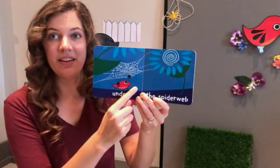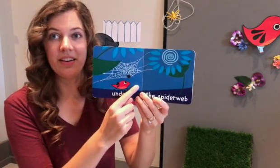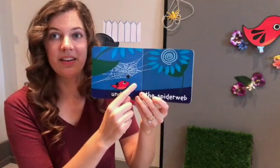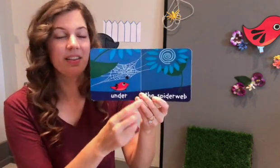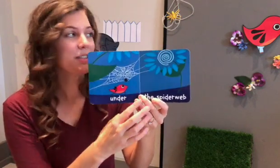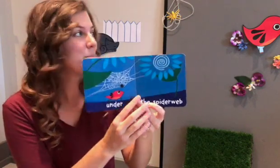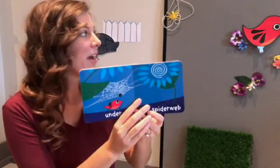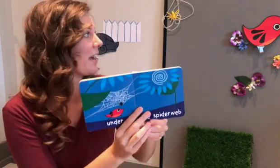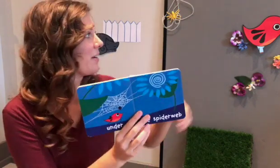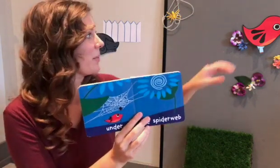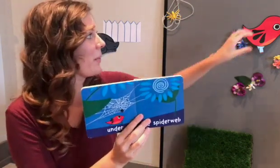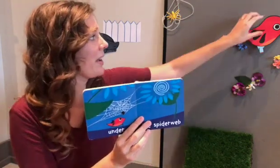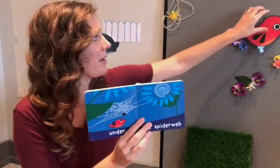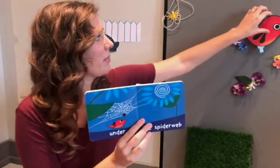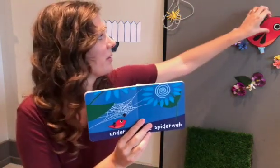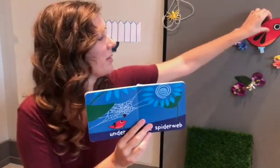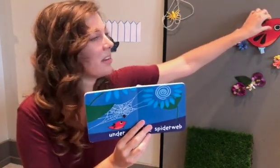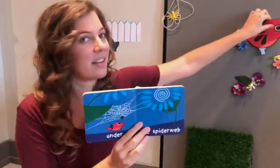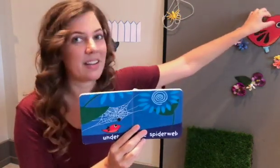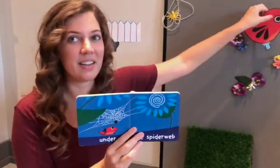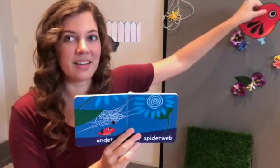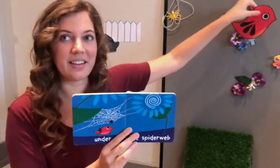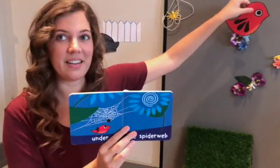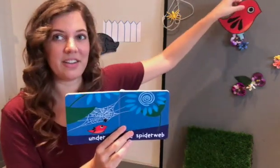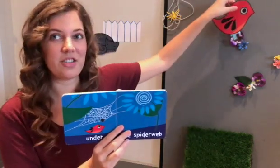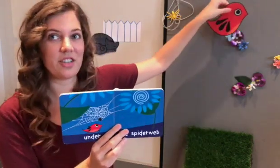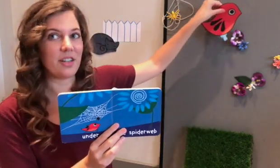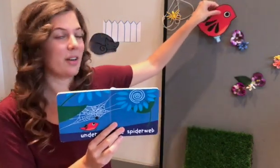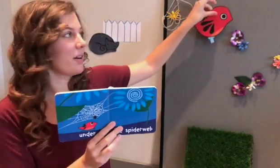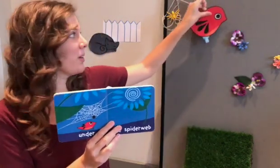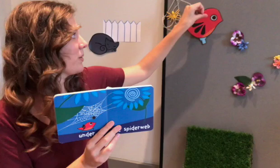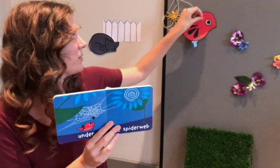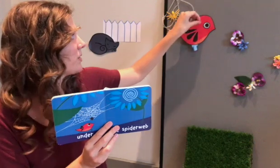Under the spider web. Here she goes.